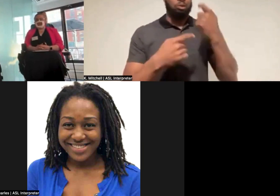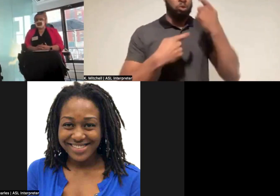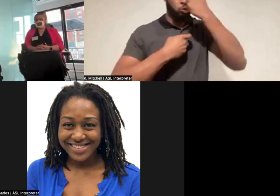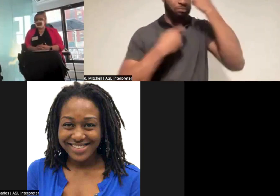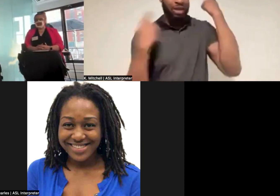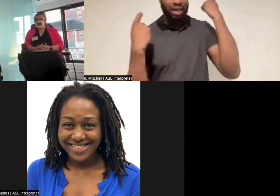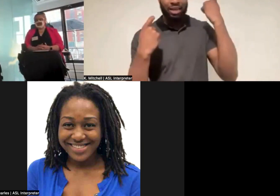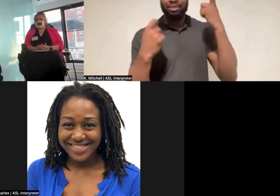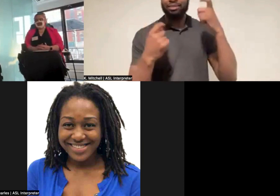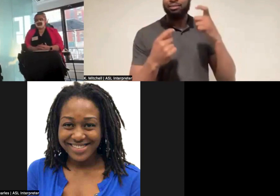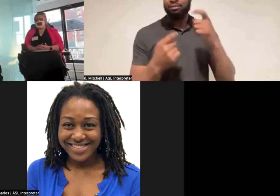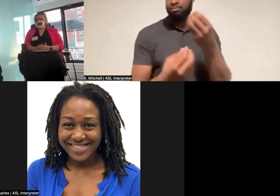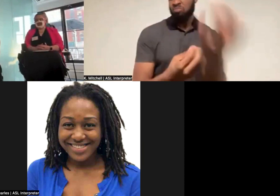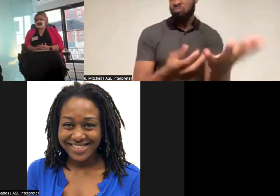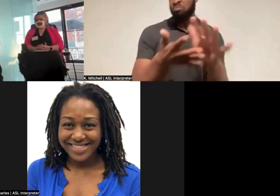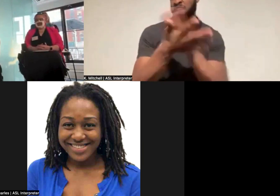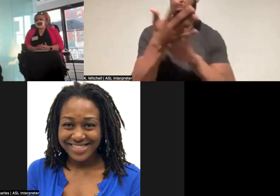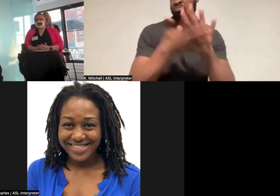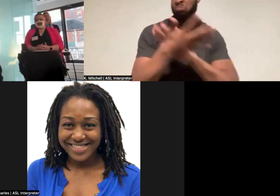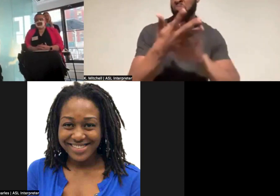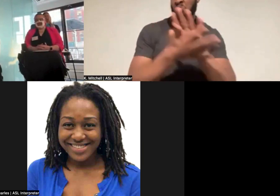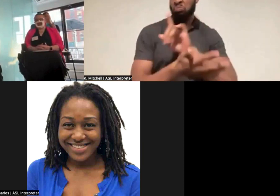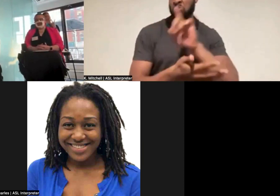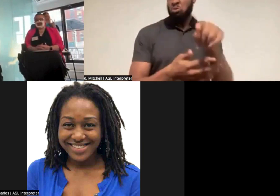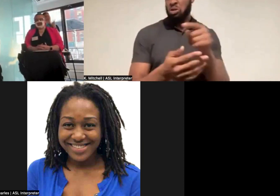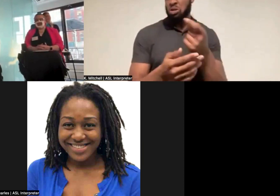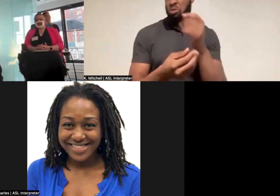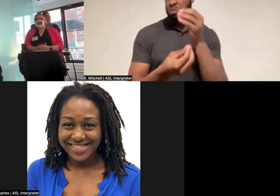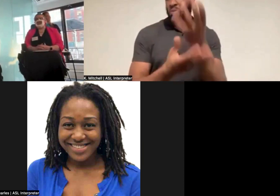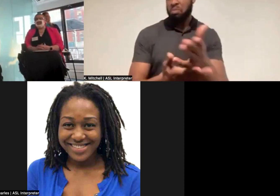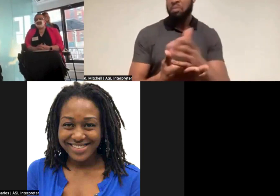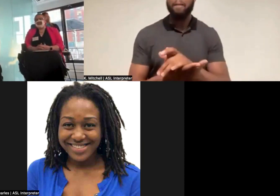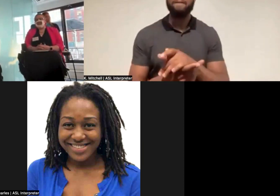did you feel? I mean, I called my mom and dad a lot.